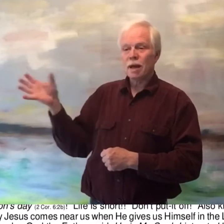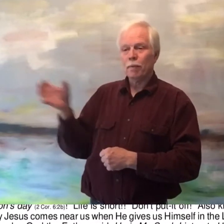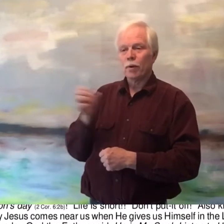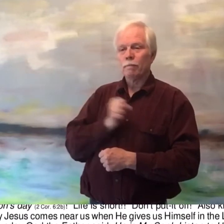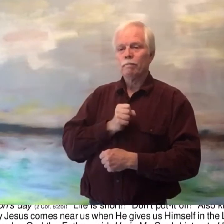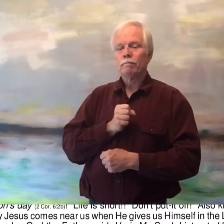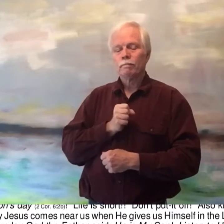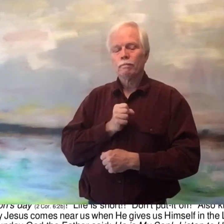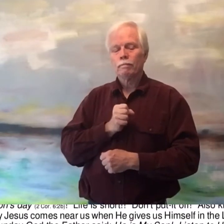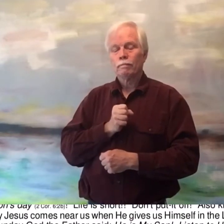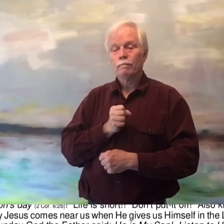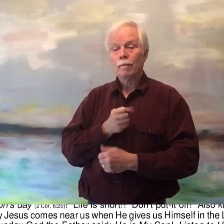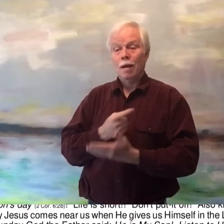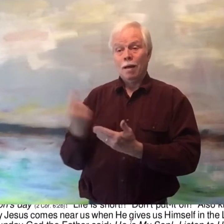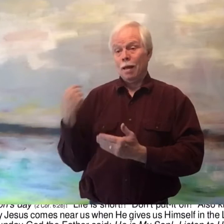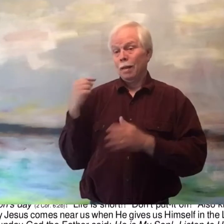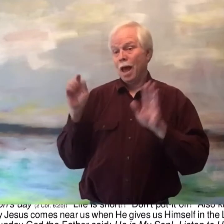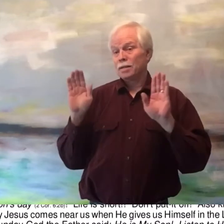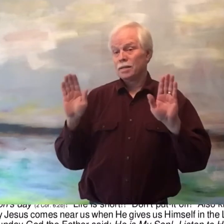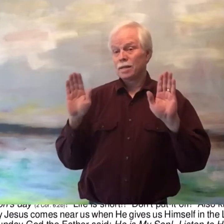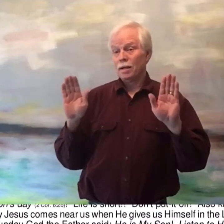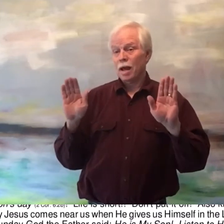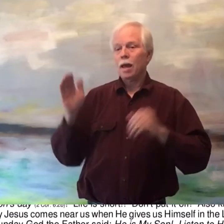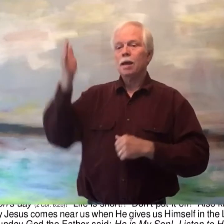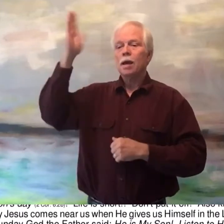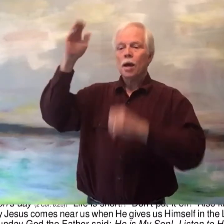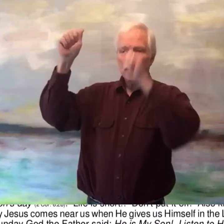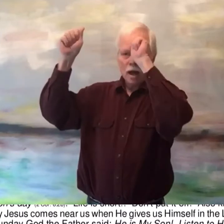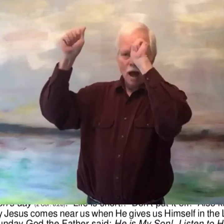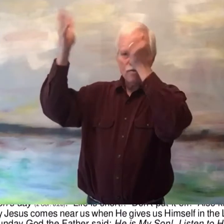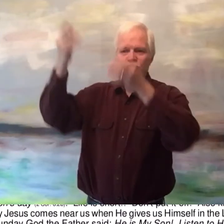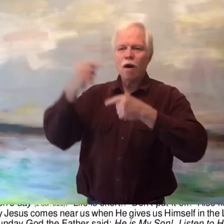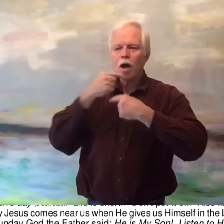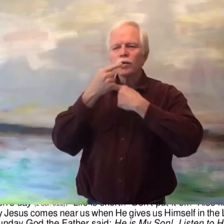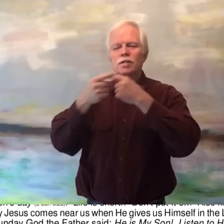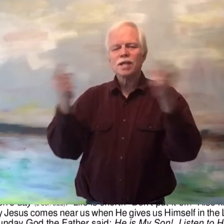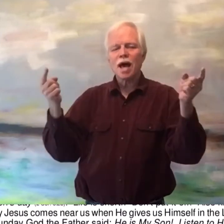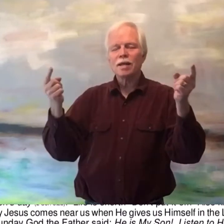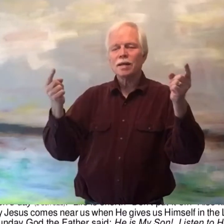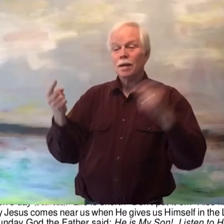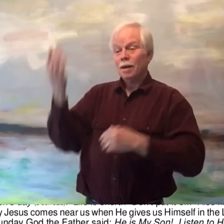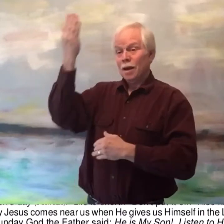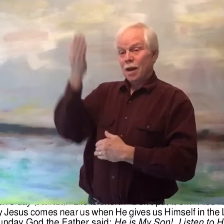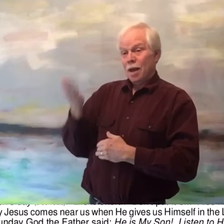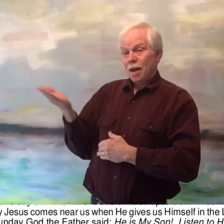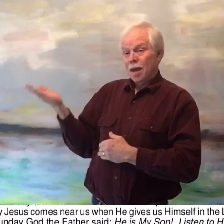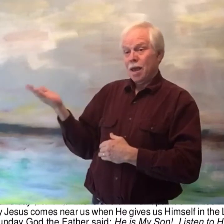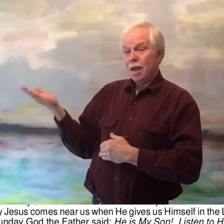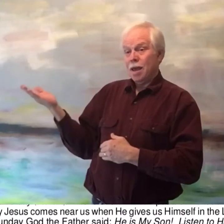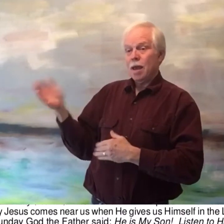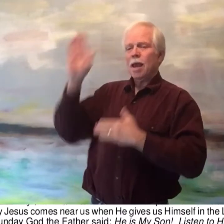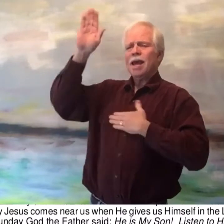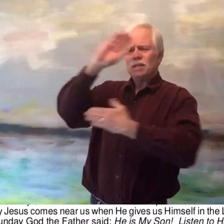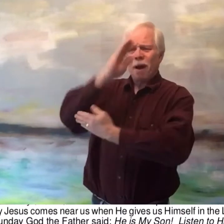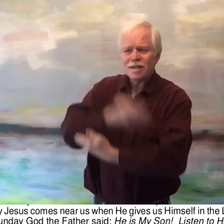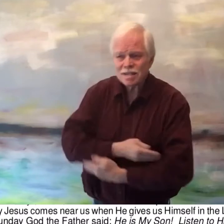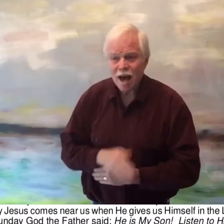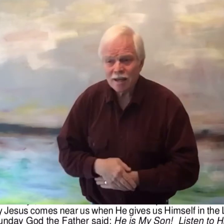Supper. Last Sunday, God the Father said, he is my son.